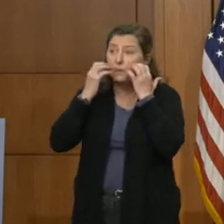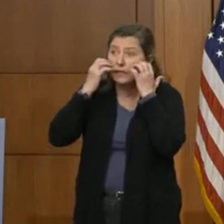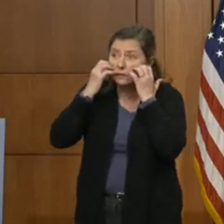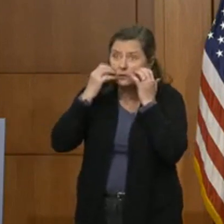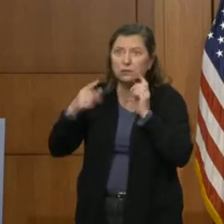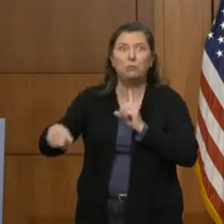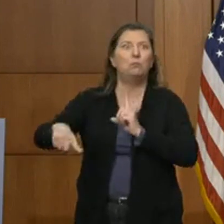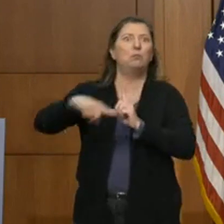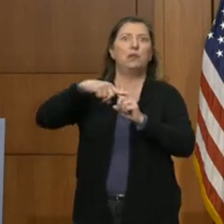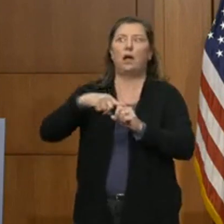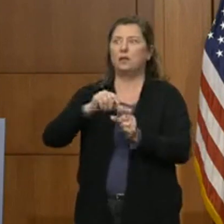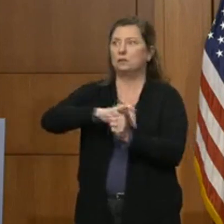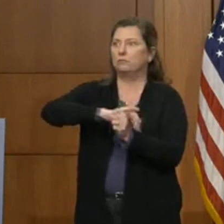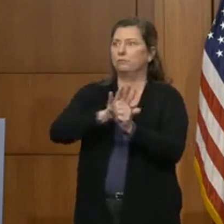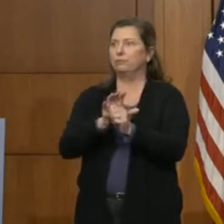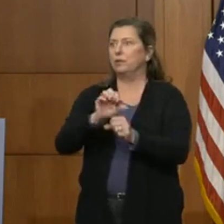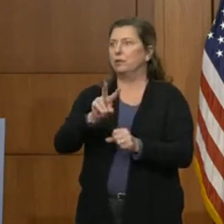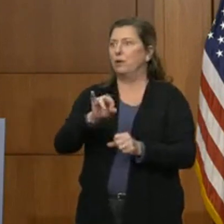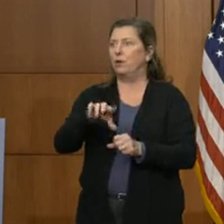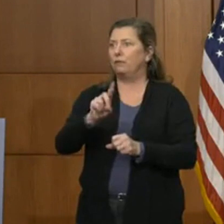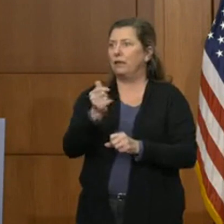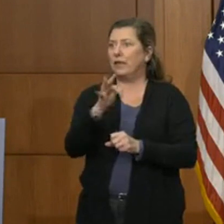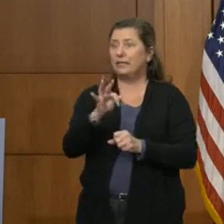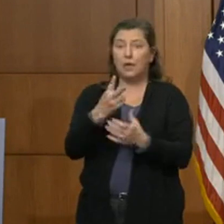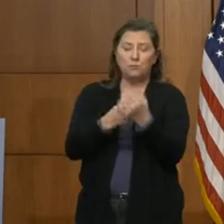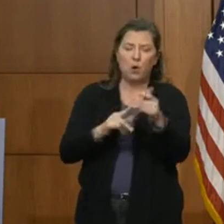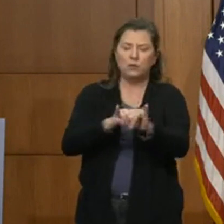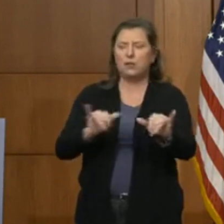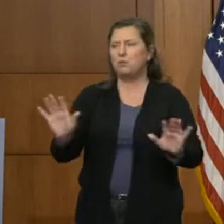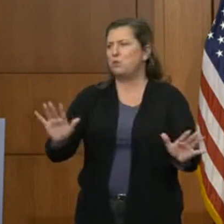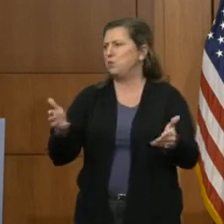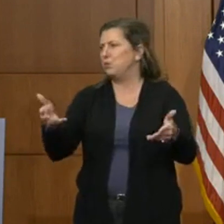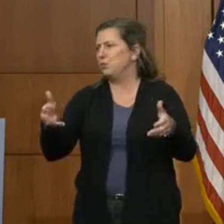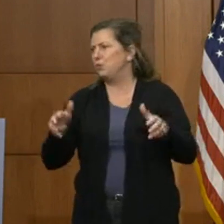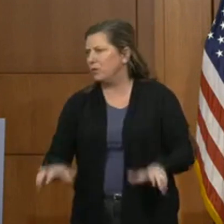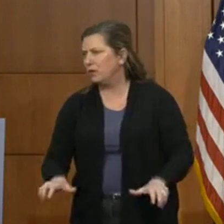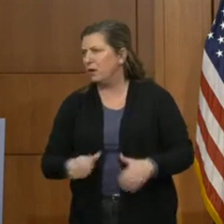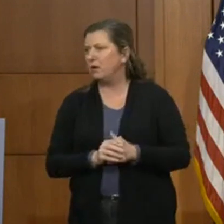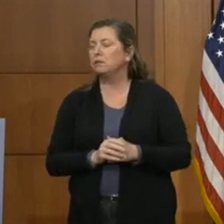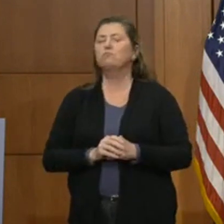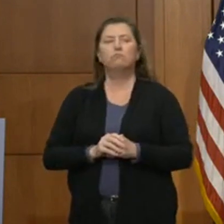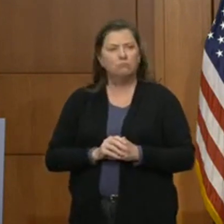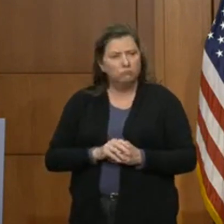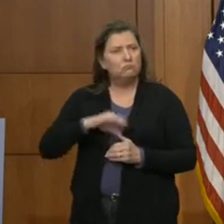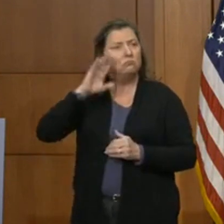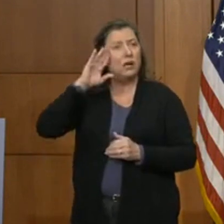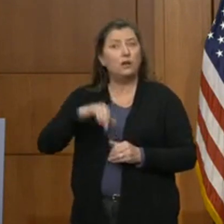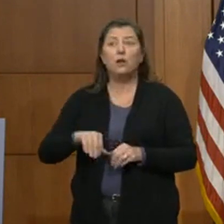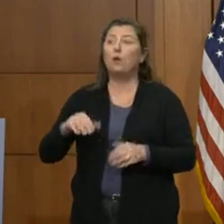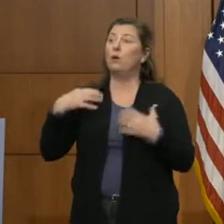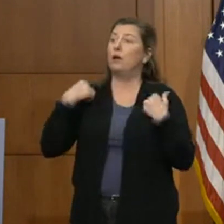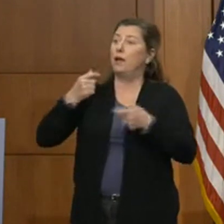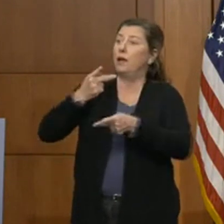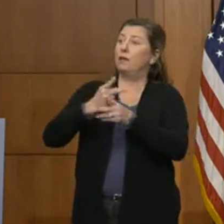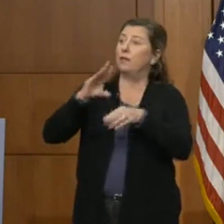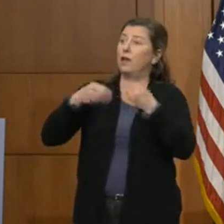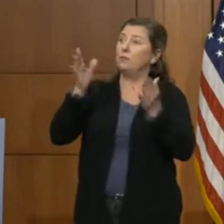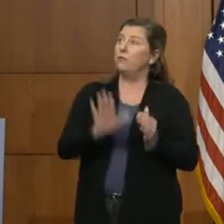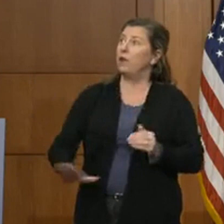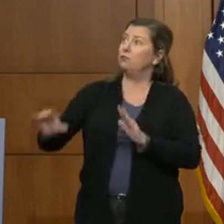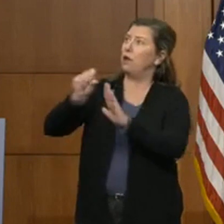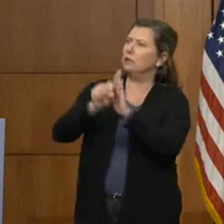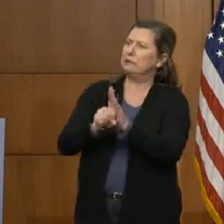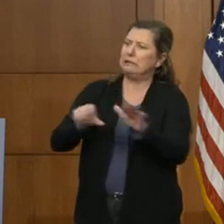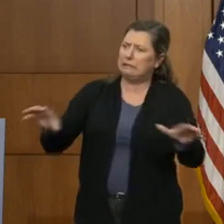of the COVID-19 pandemic. I know that healthcare providers around the state are working hard to make sure that